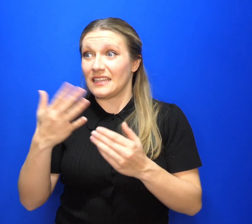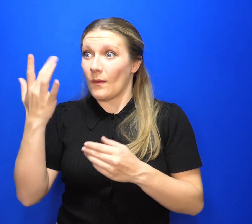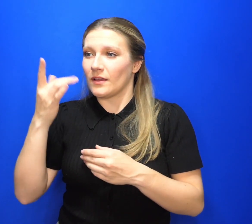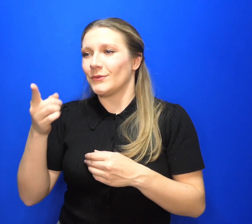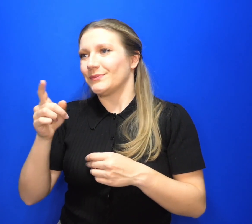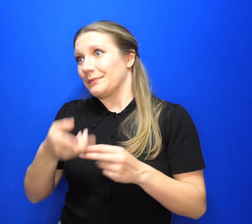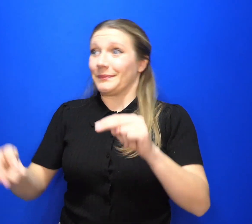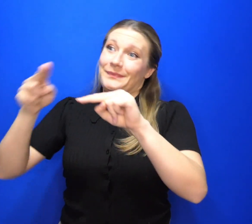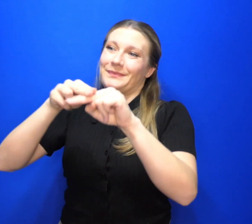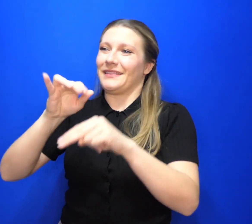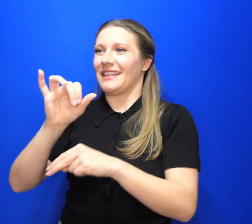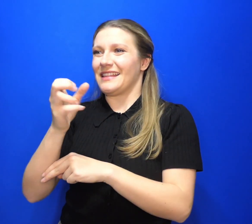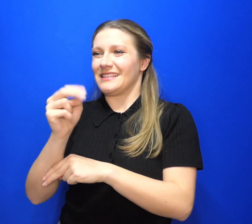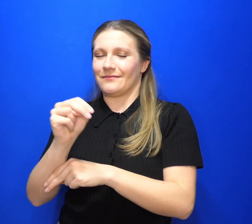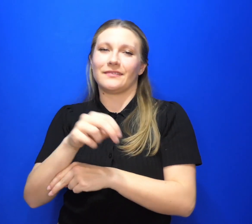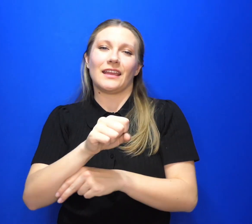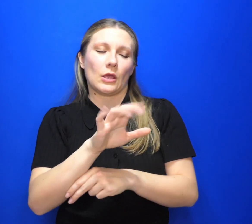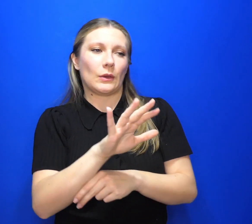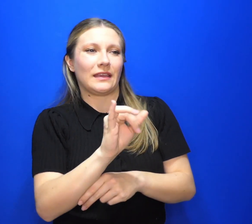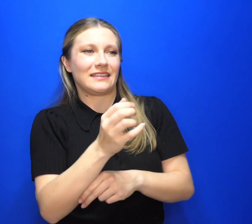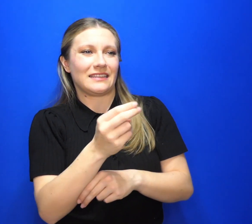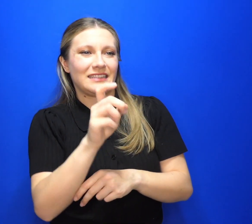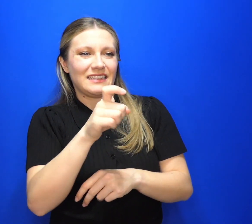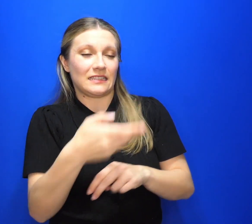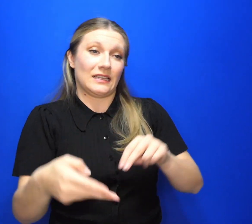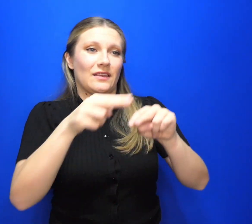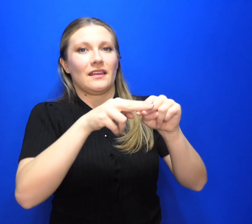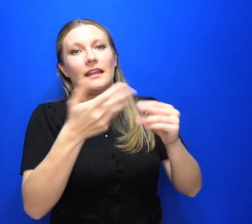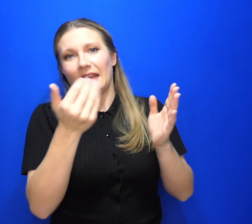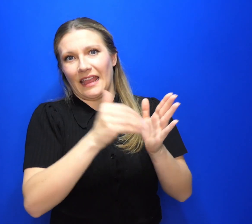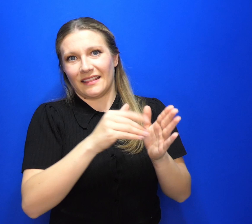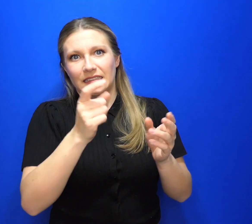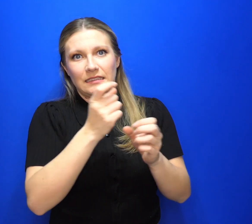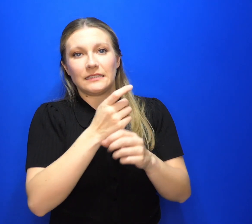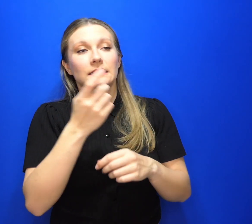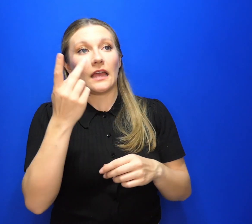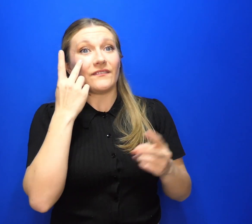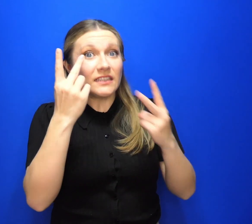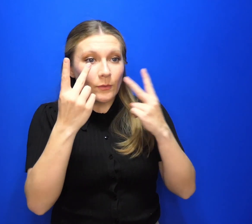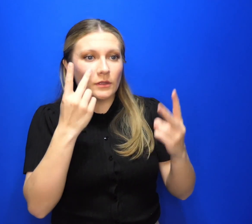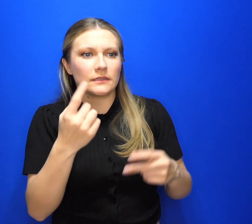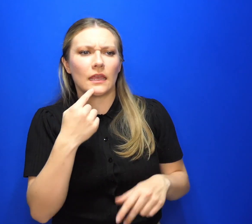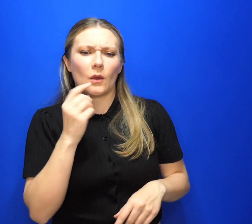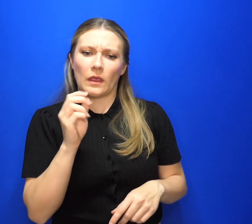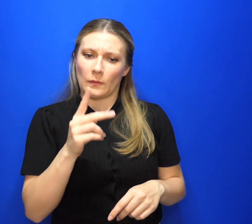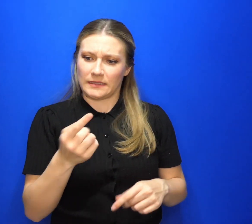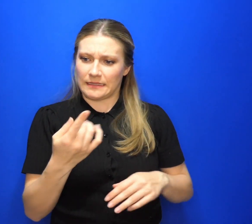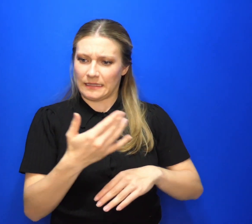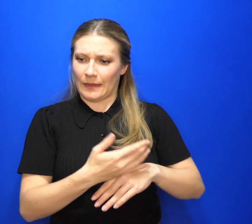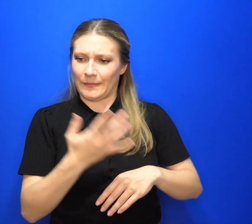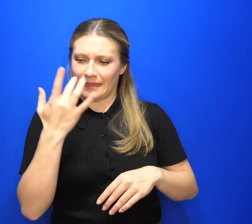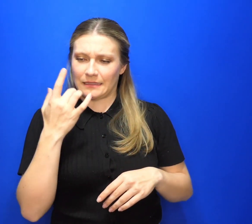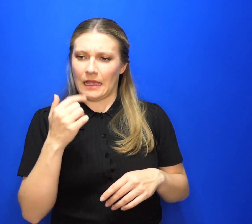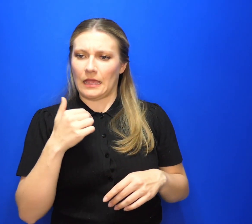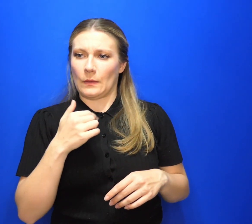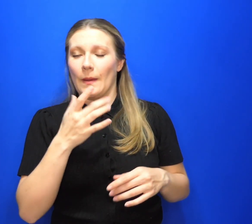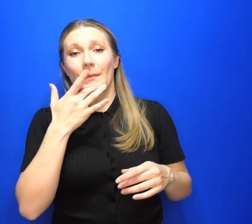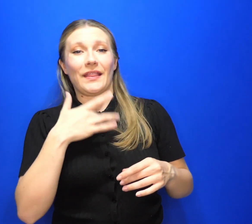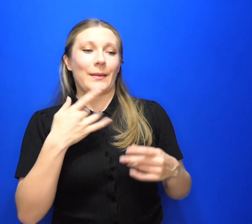a visible, okay, was it today because it was a birthday party or a cookout or something? And so we just had a lot more that was different.